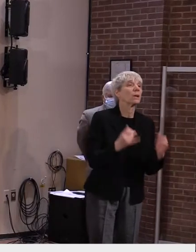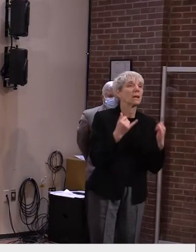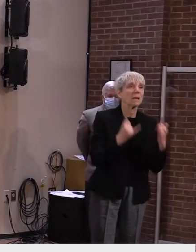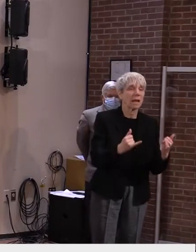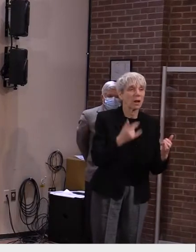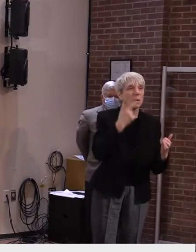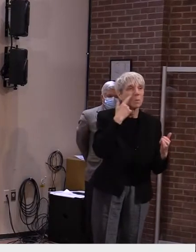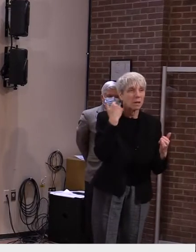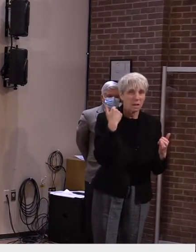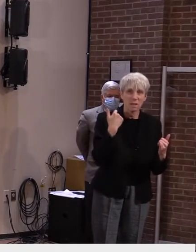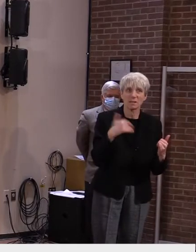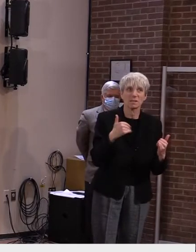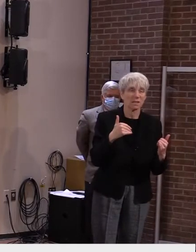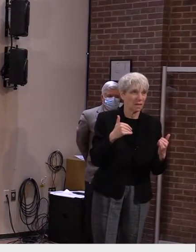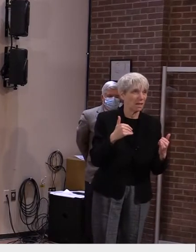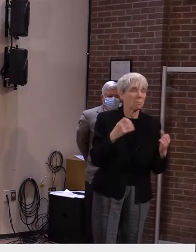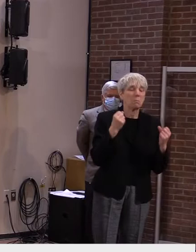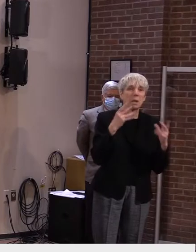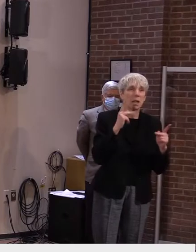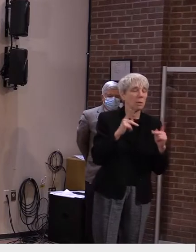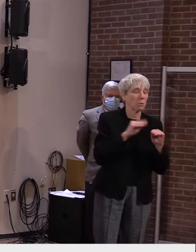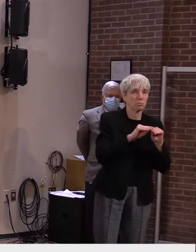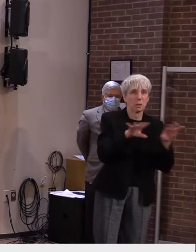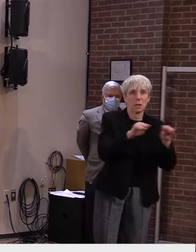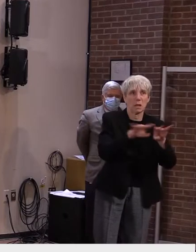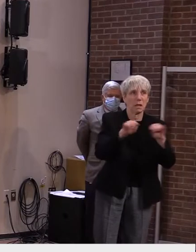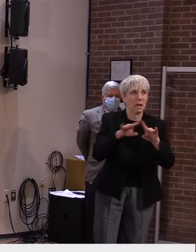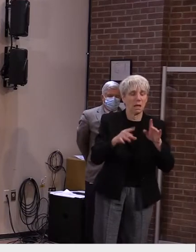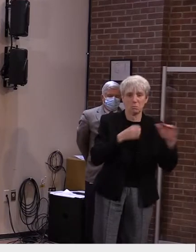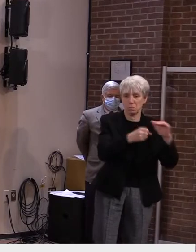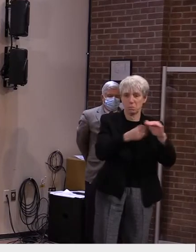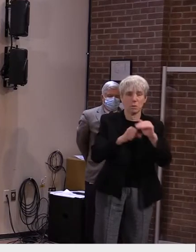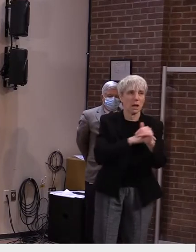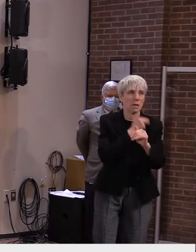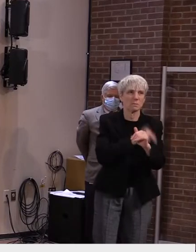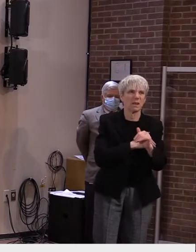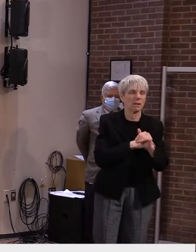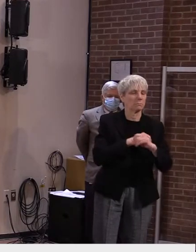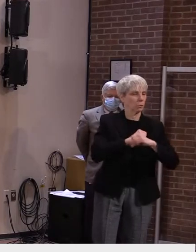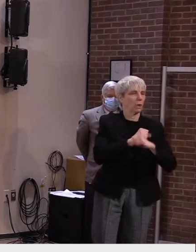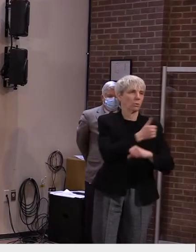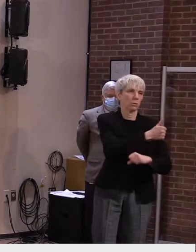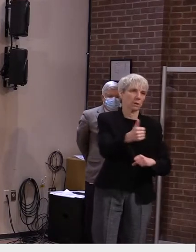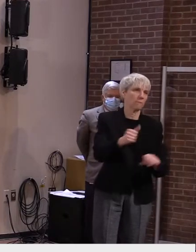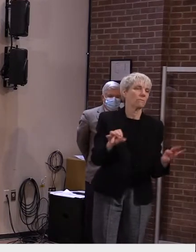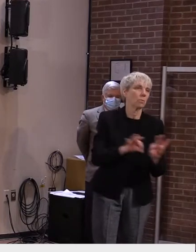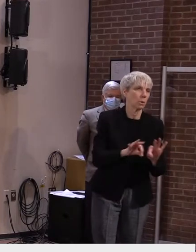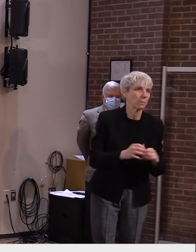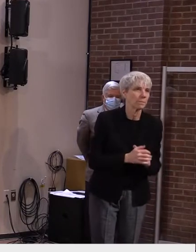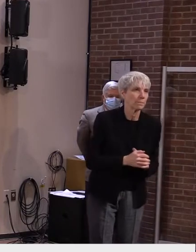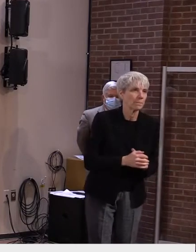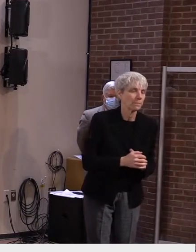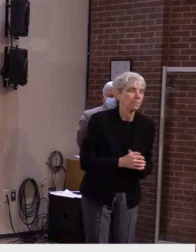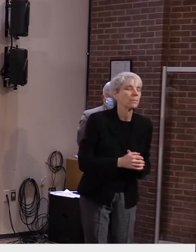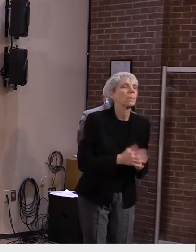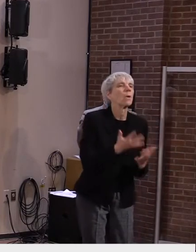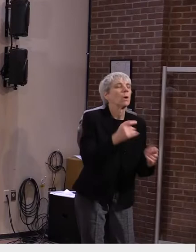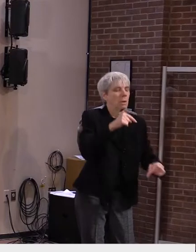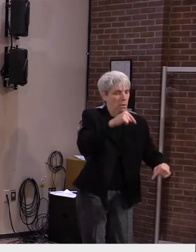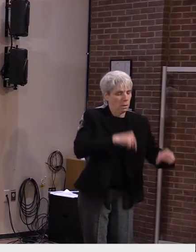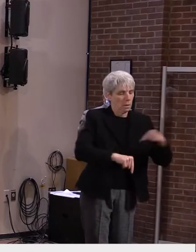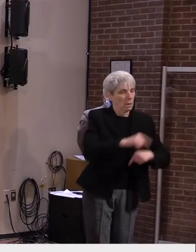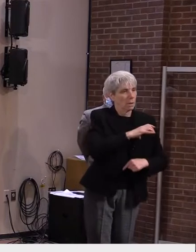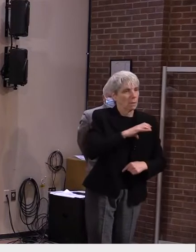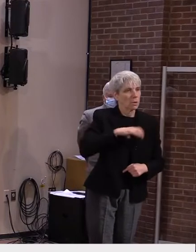are and our hospitalization numbers remaining where they are. I also want to specifically refer to some of Commissioner Pichek's